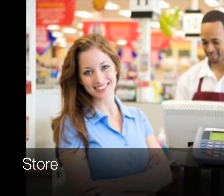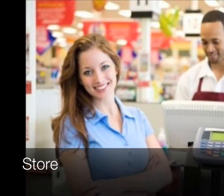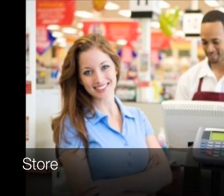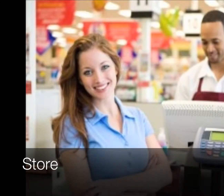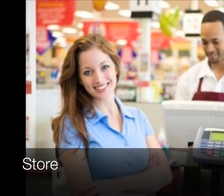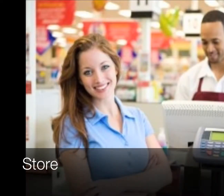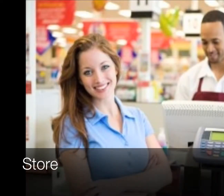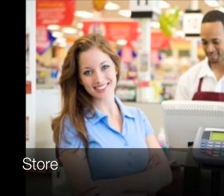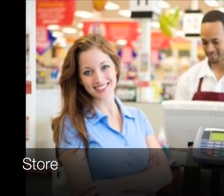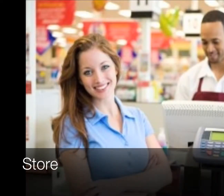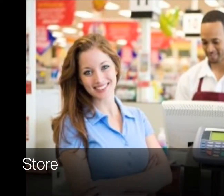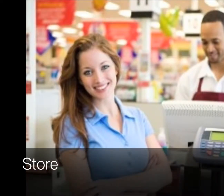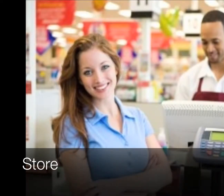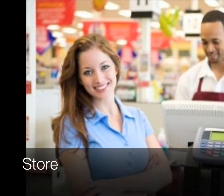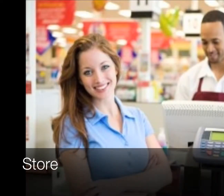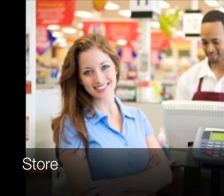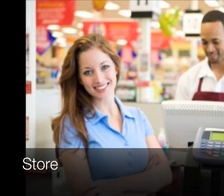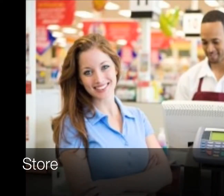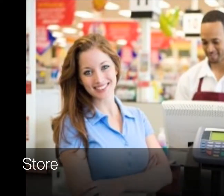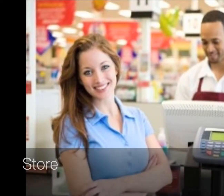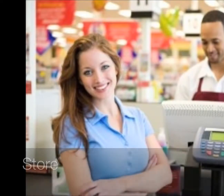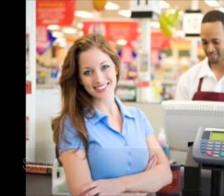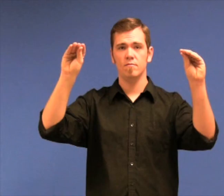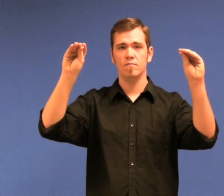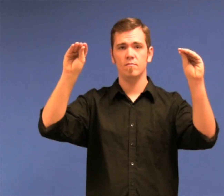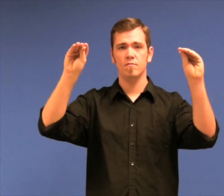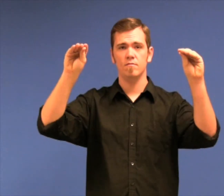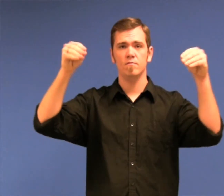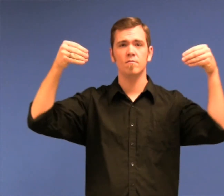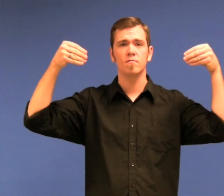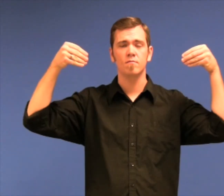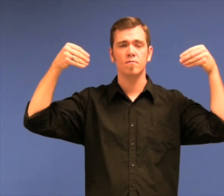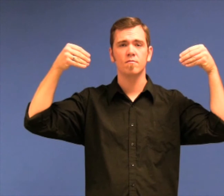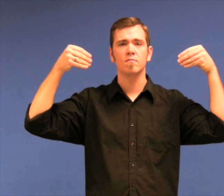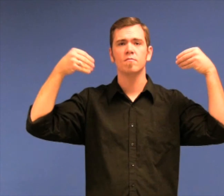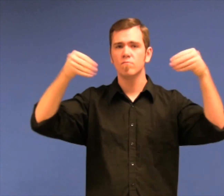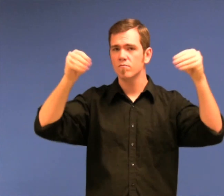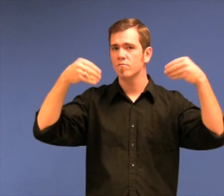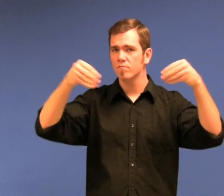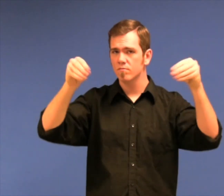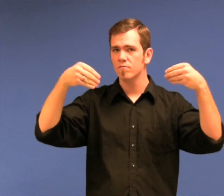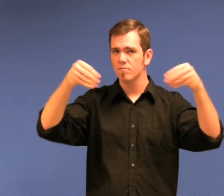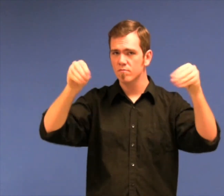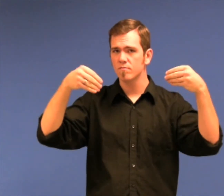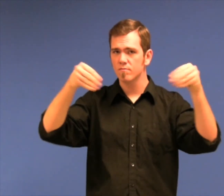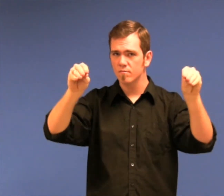Okay, the sign for store, just a general store, is store. So flattened O